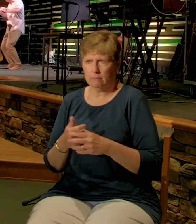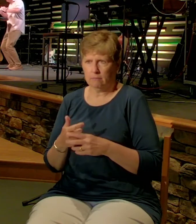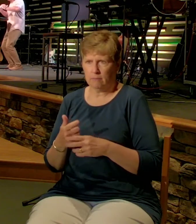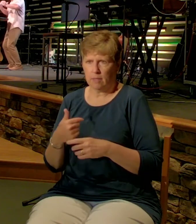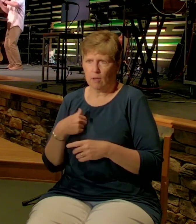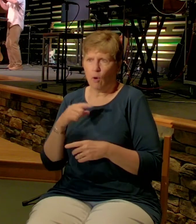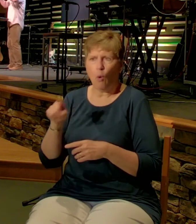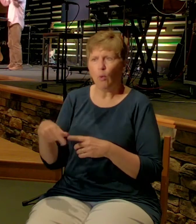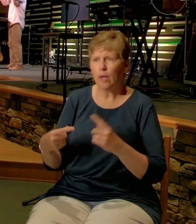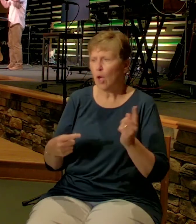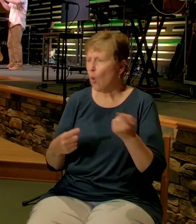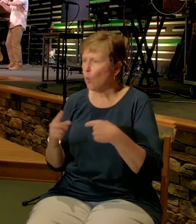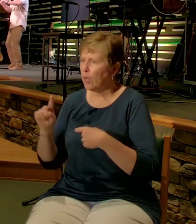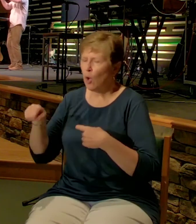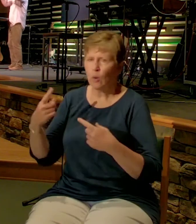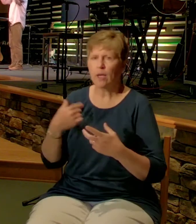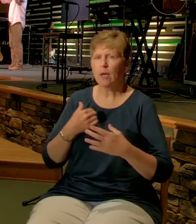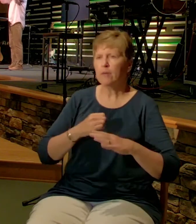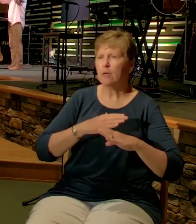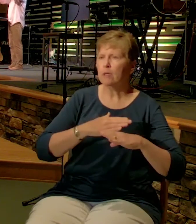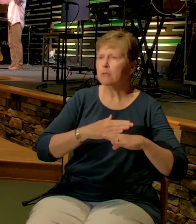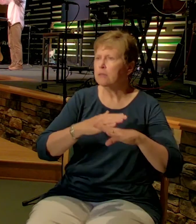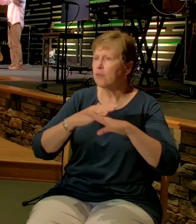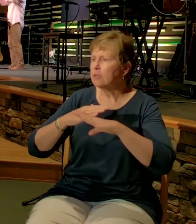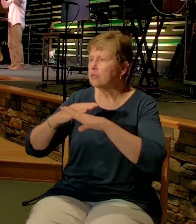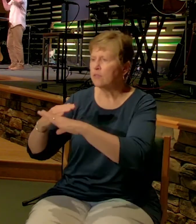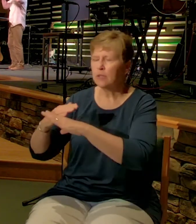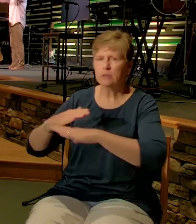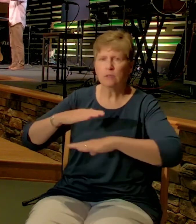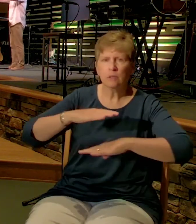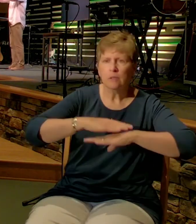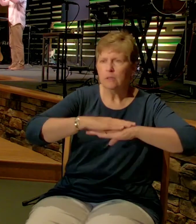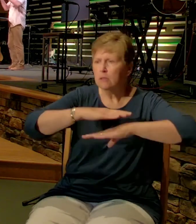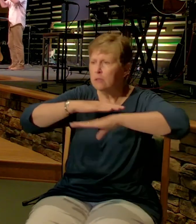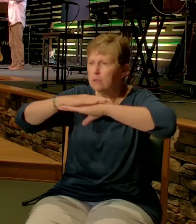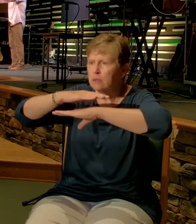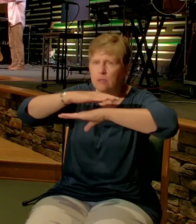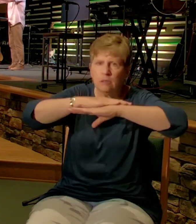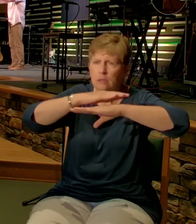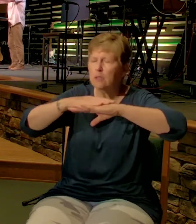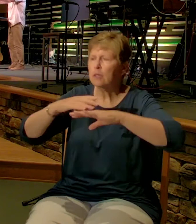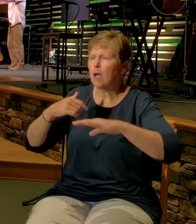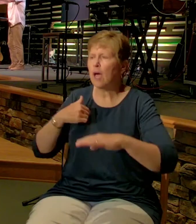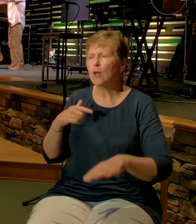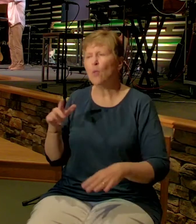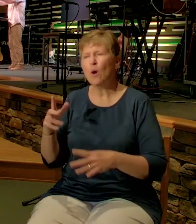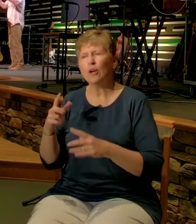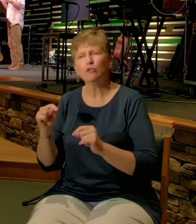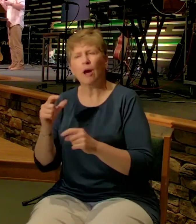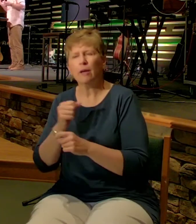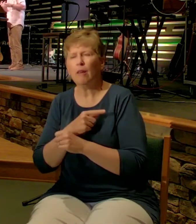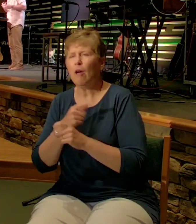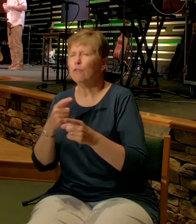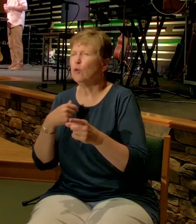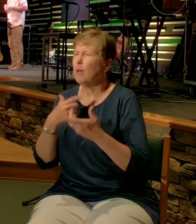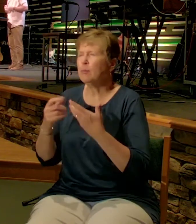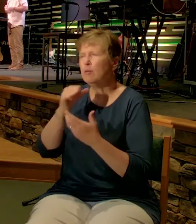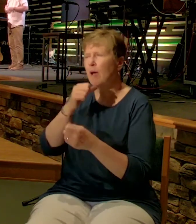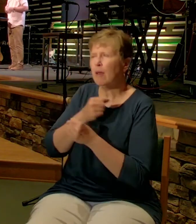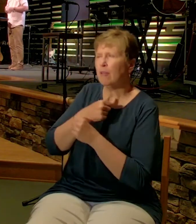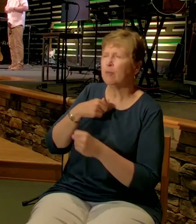these defense mechanisms, these walls going up. I don't want to go out on a limb and love you because maybe you're not going to love me